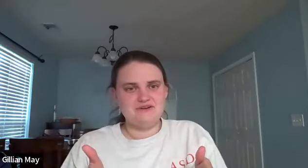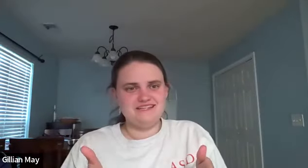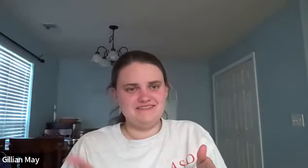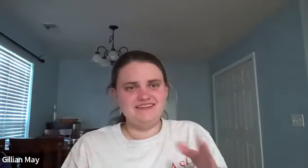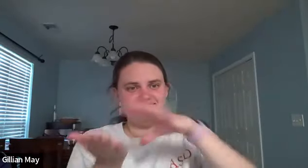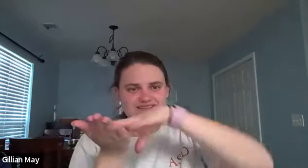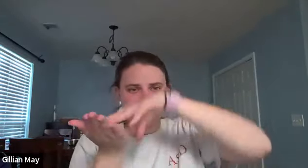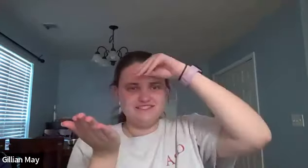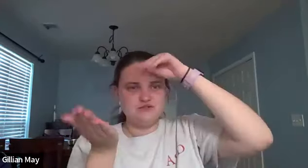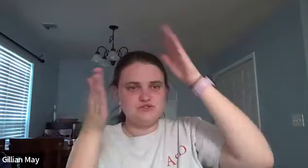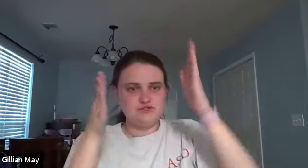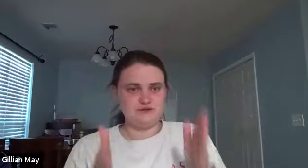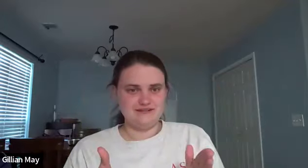person at the end. So student.